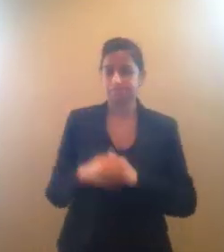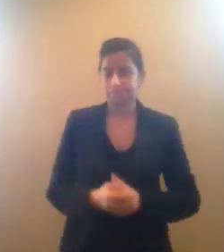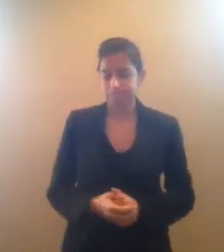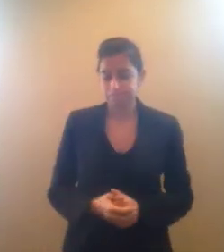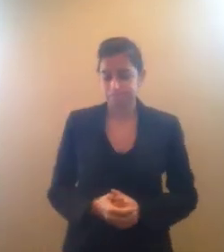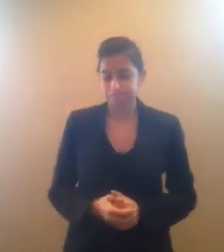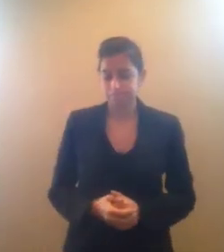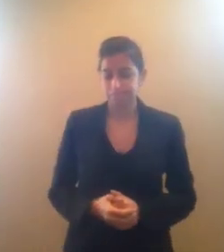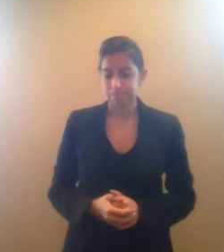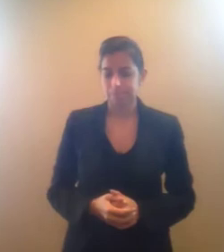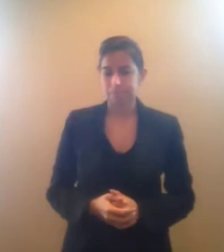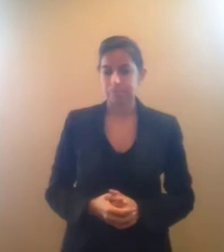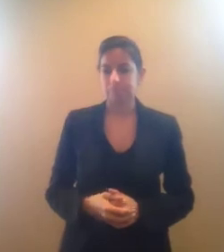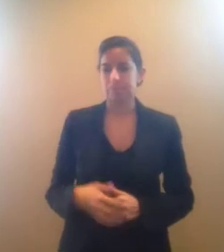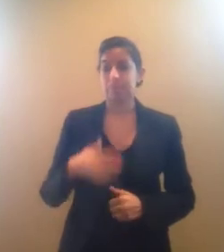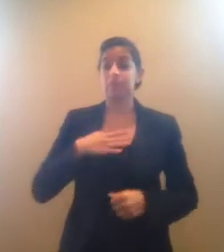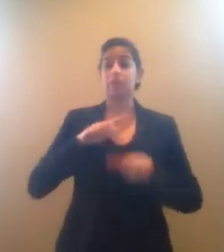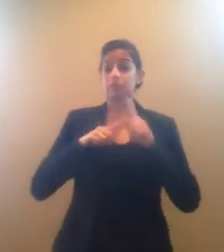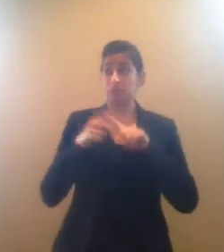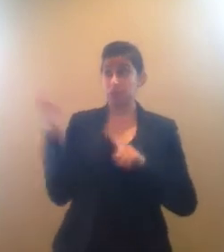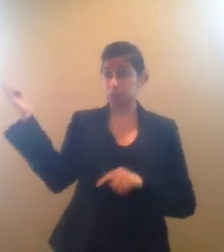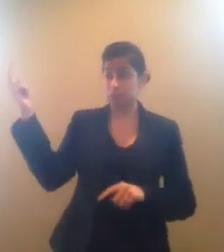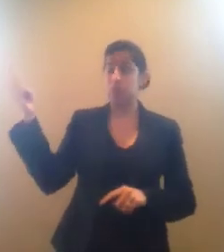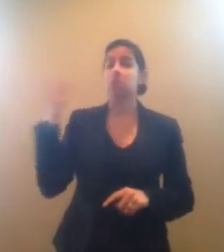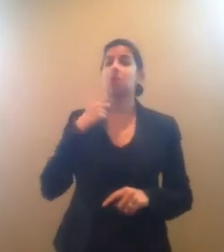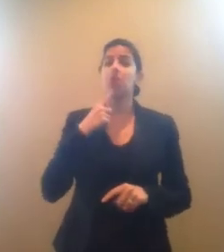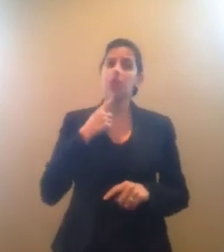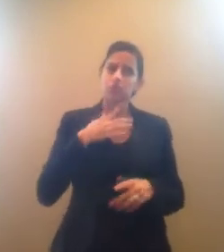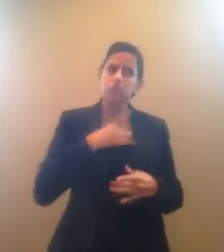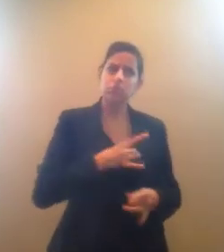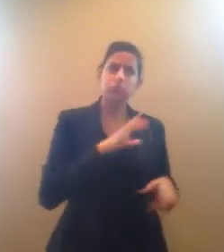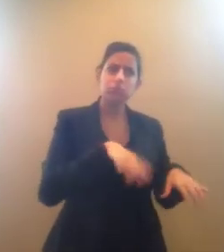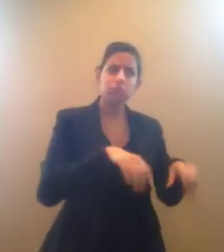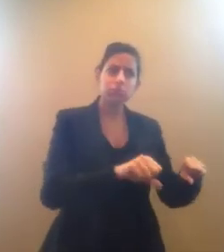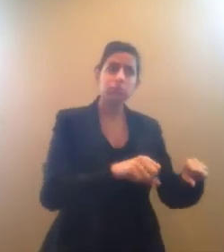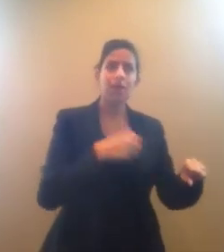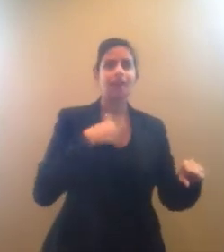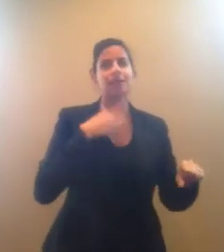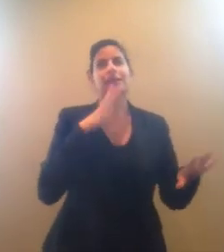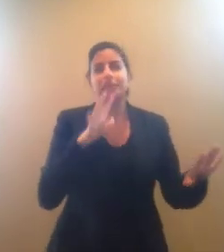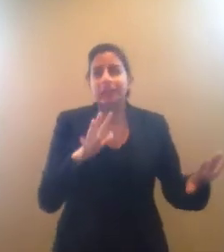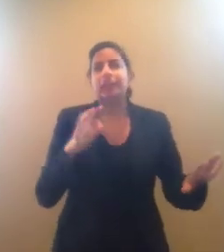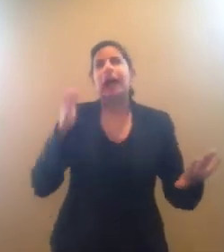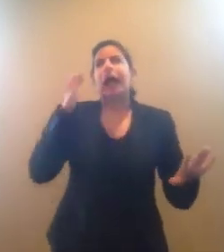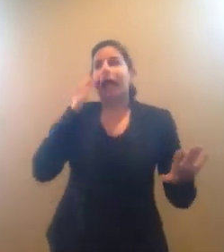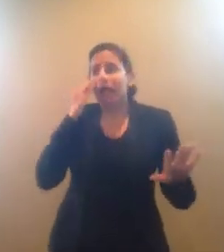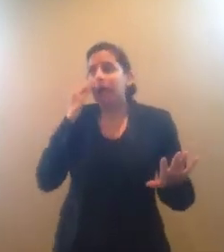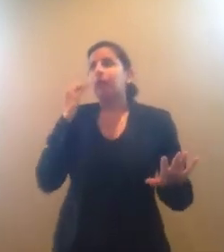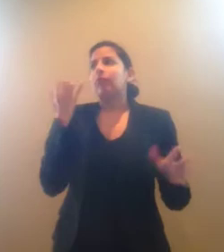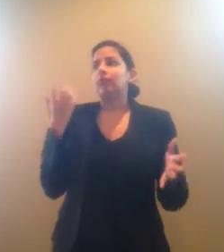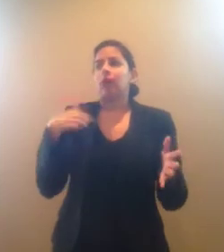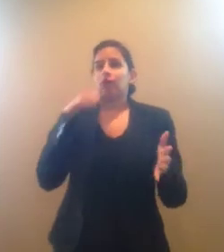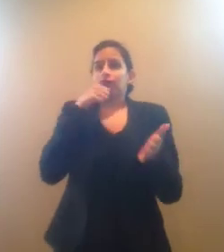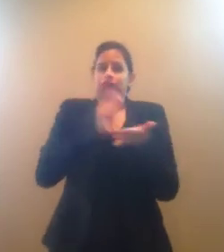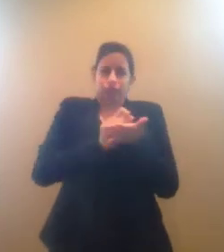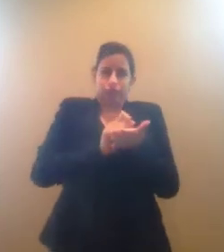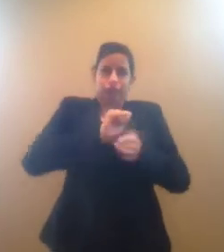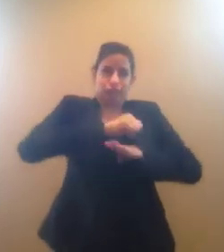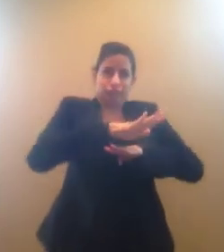my friends actually said they were very interested in adopting her. And I said, look, I think I'll scare the grandmother to death if I actually write to her and tell her that you're